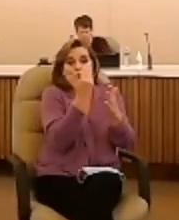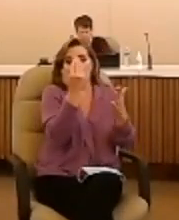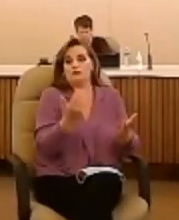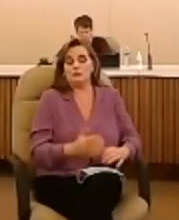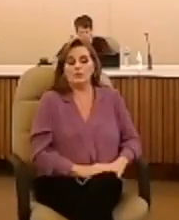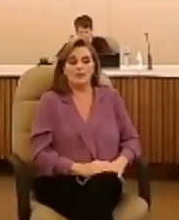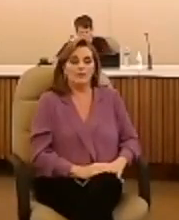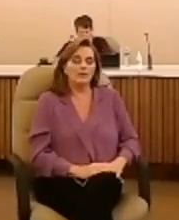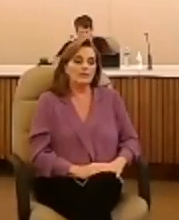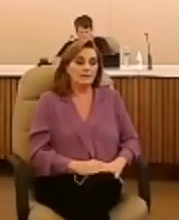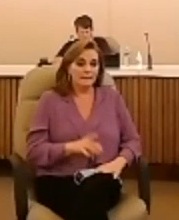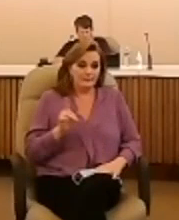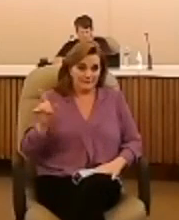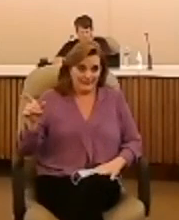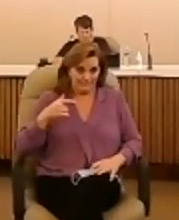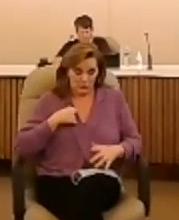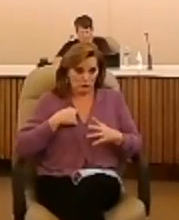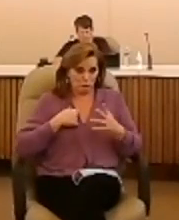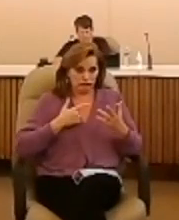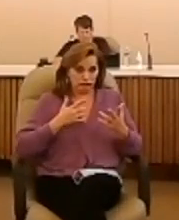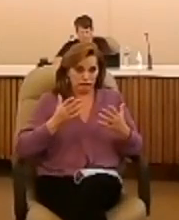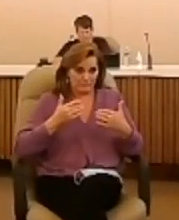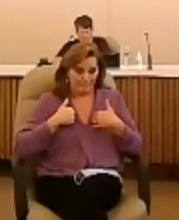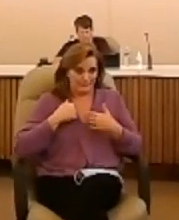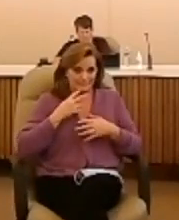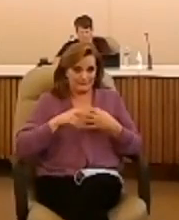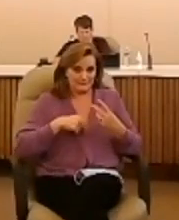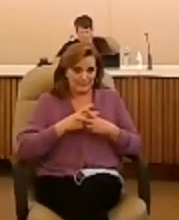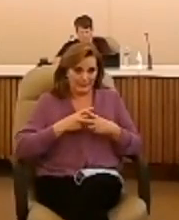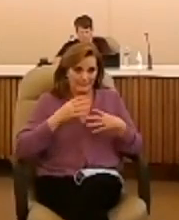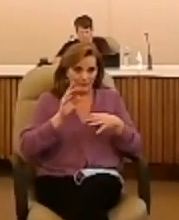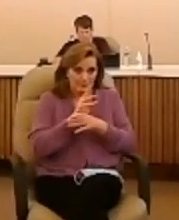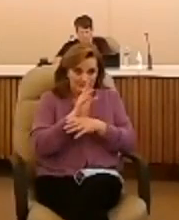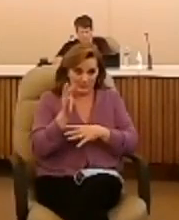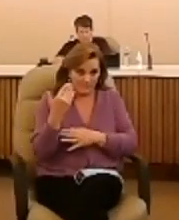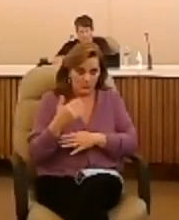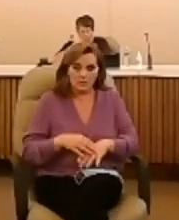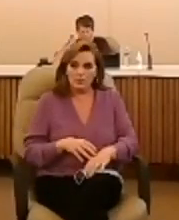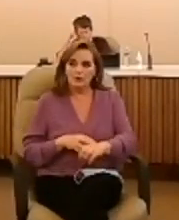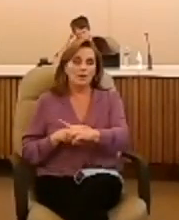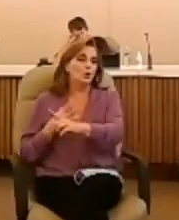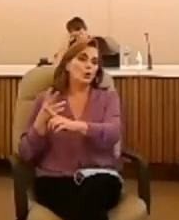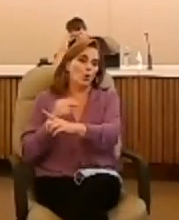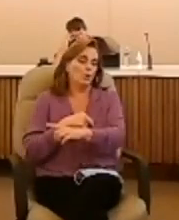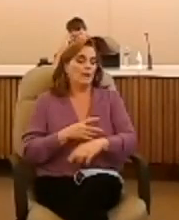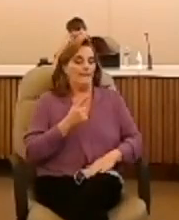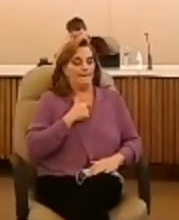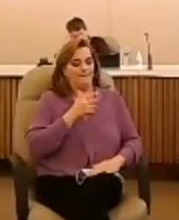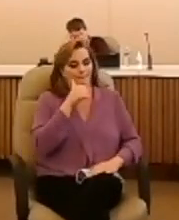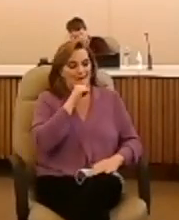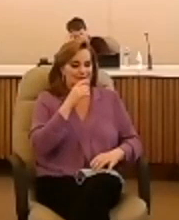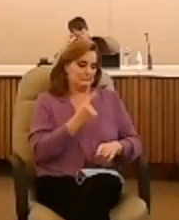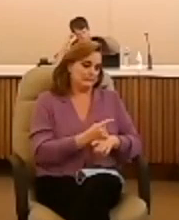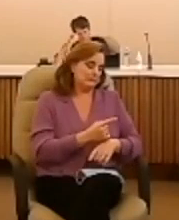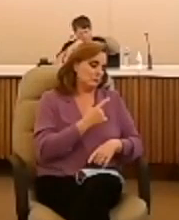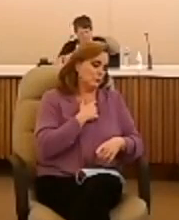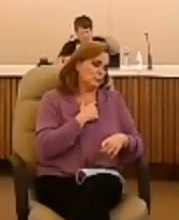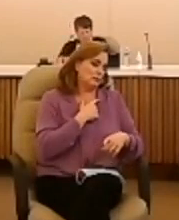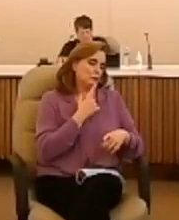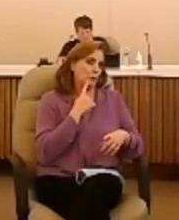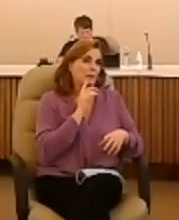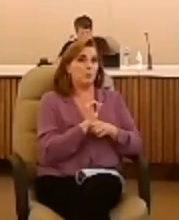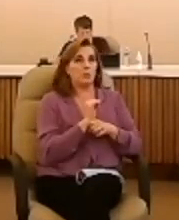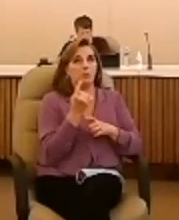Have you done this before? Have you run nail salons? No, my sister, she has been in the business for about 30 years